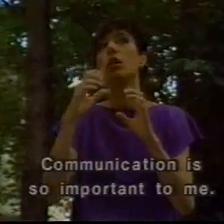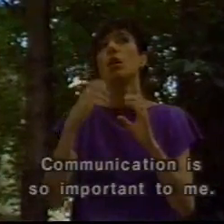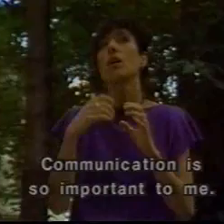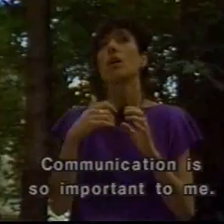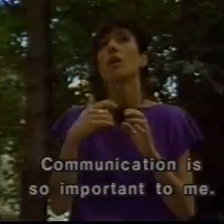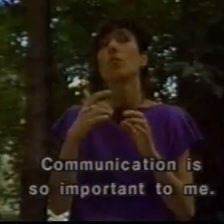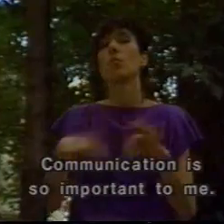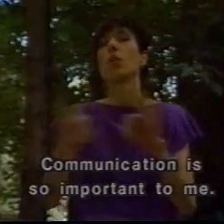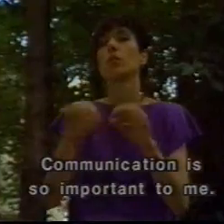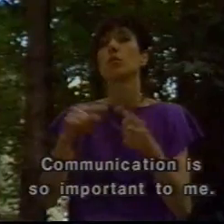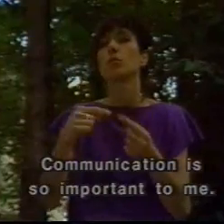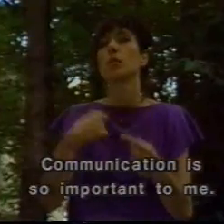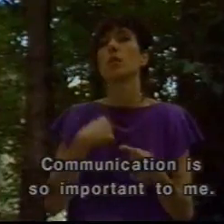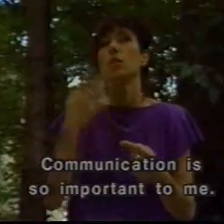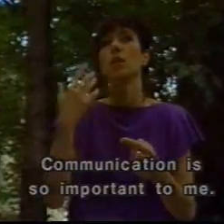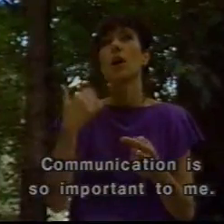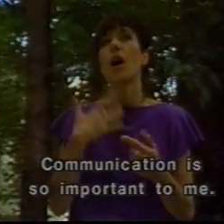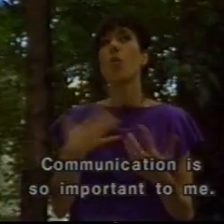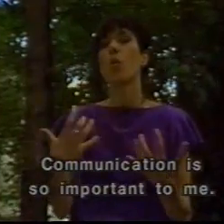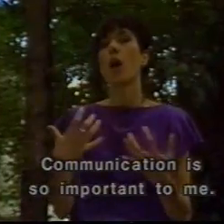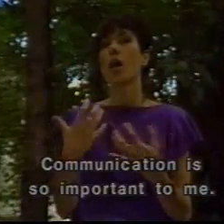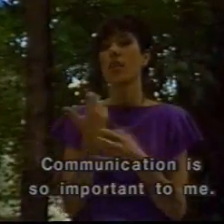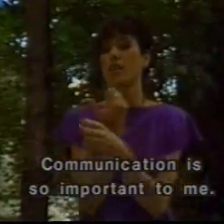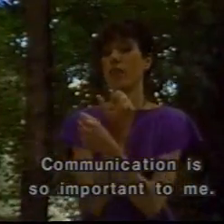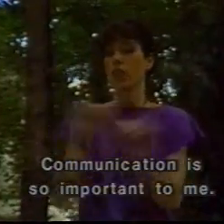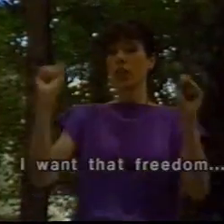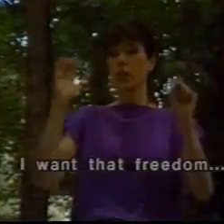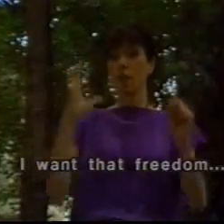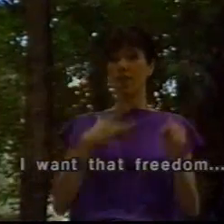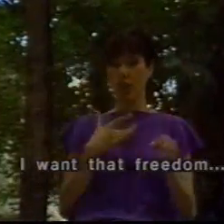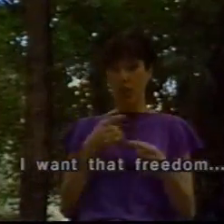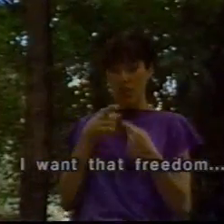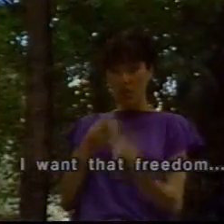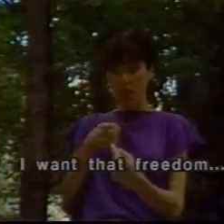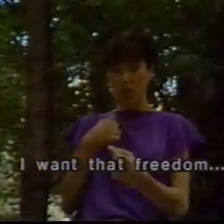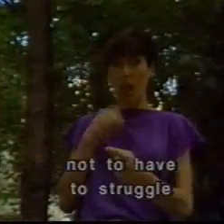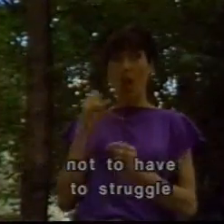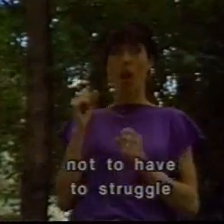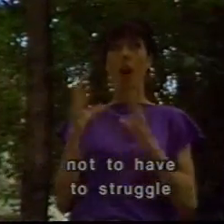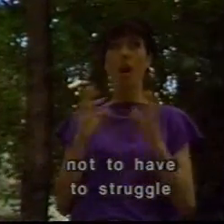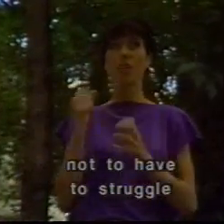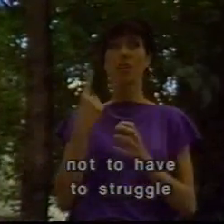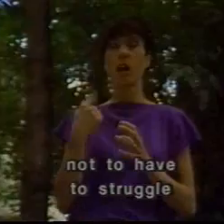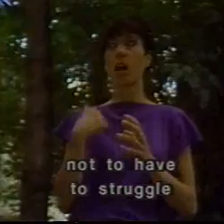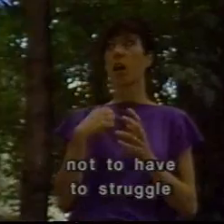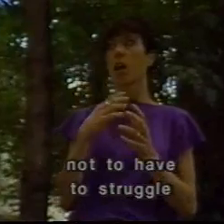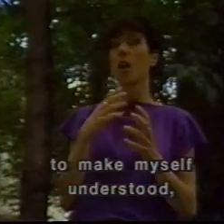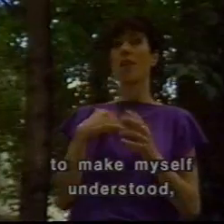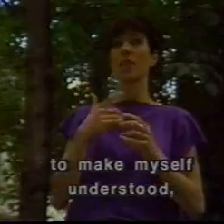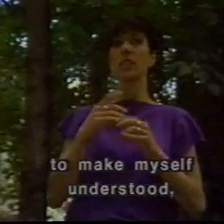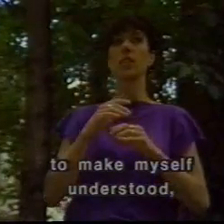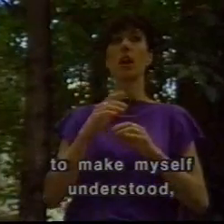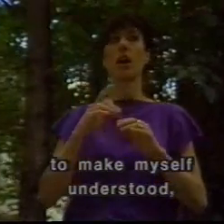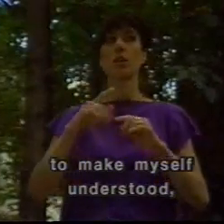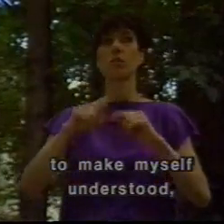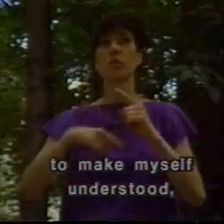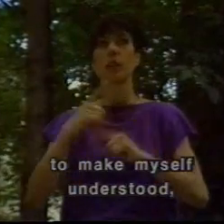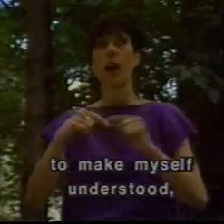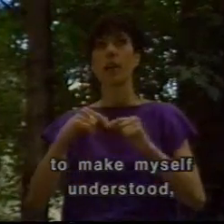Communication is so important to me. I want that freedom, not to have to struggle to make myself understood,